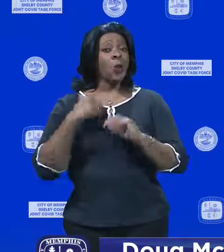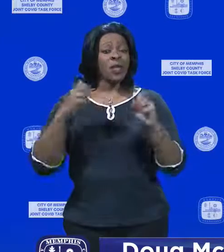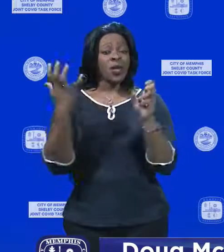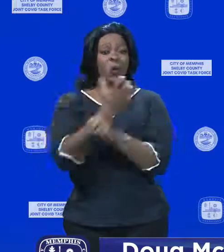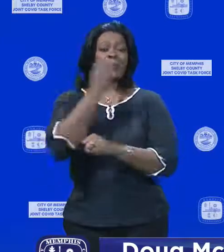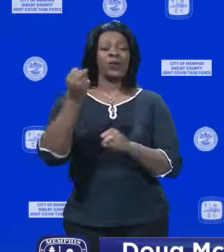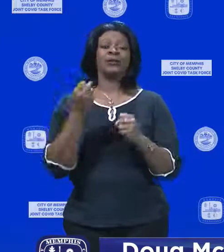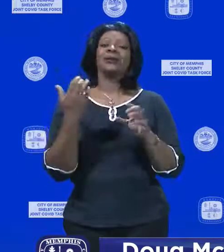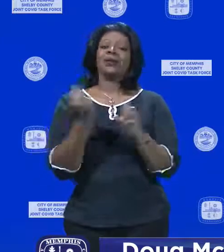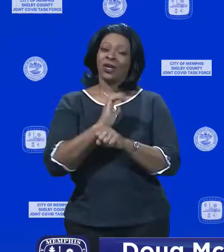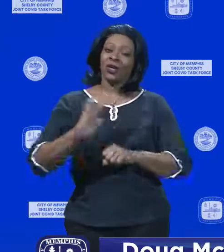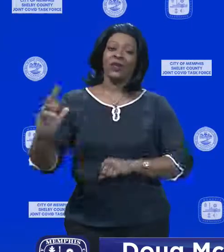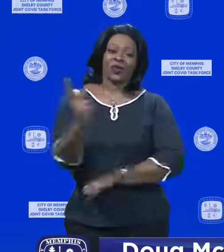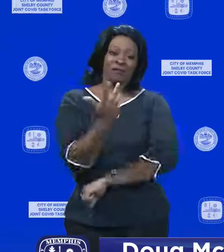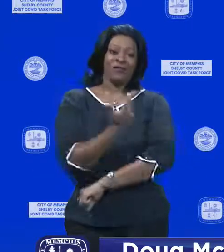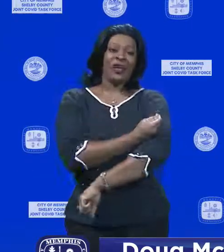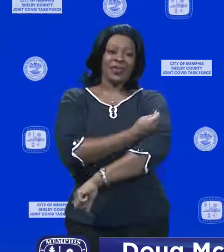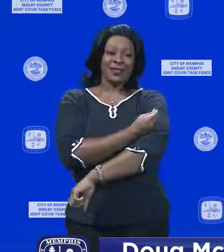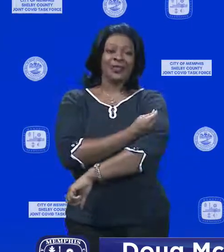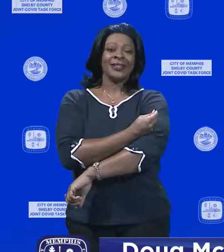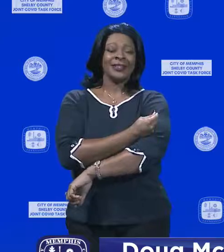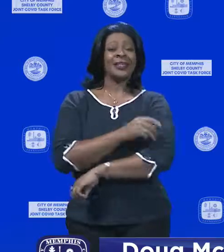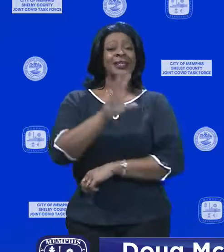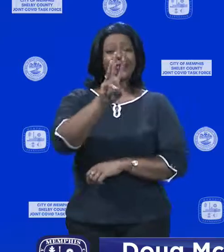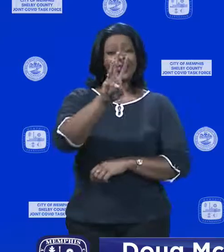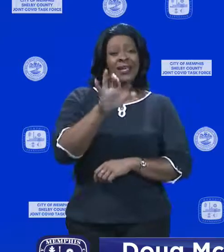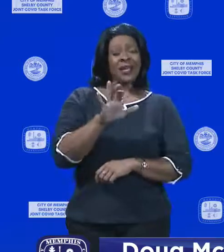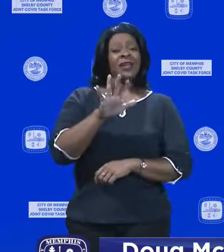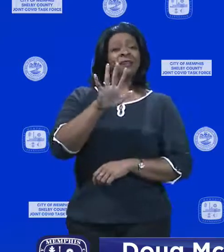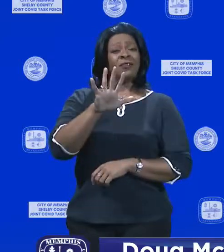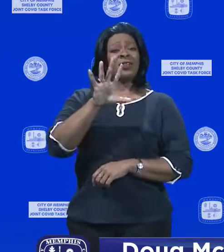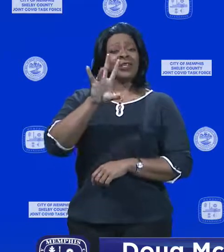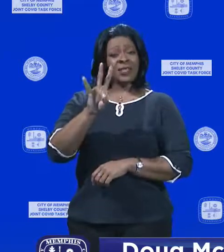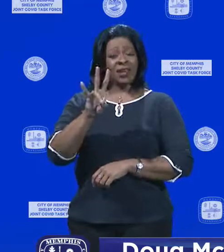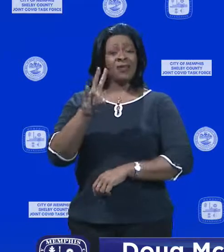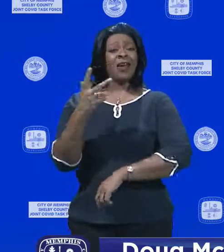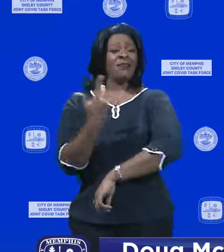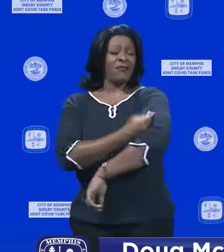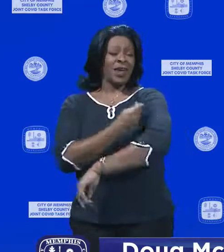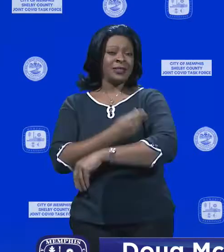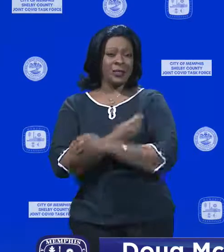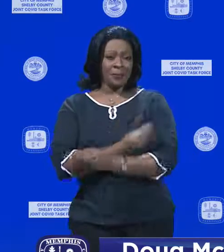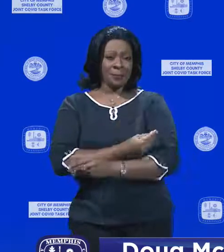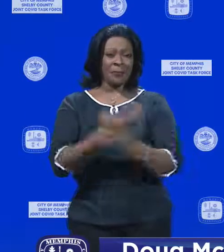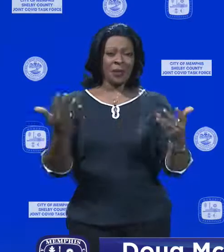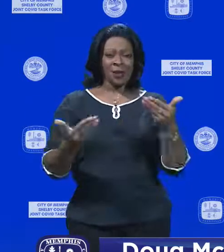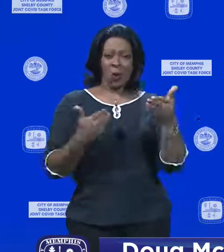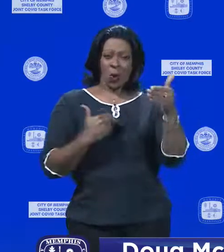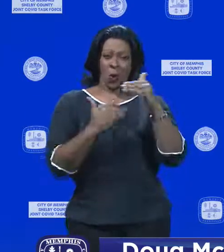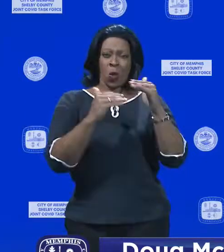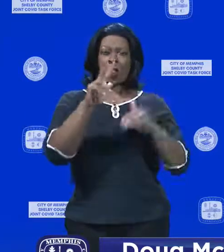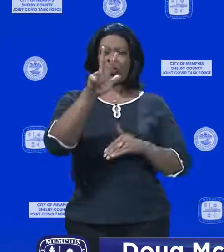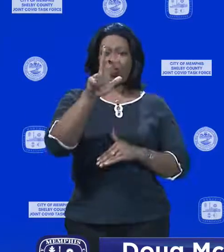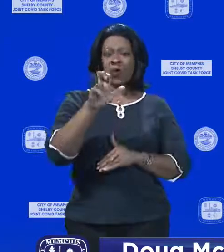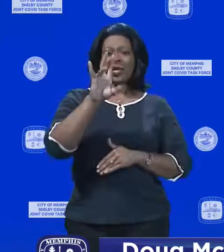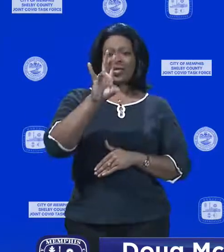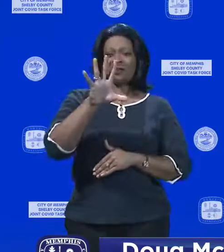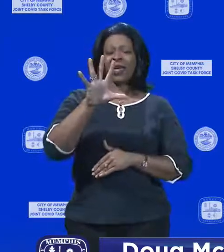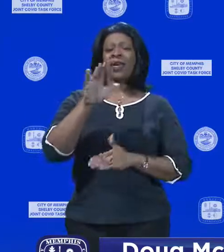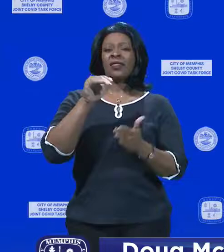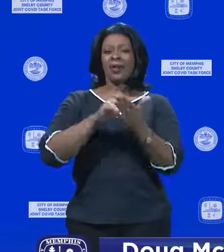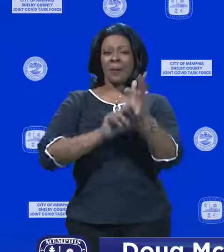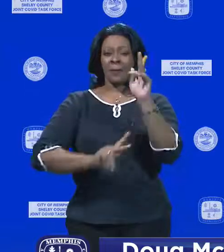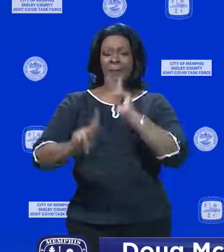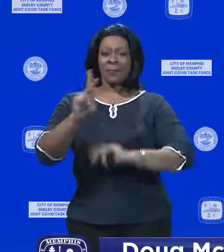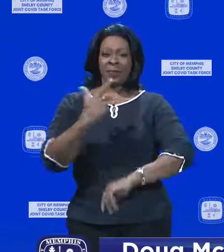your vaccination. As David said, more than 650,000 vaccines given. We have almost 375,000 people